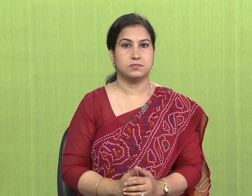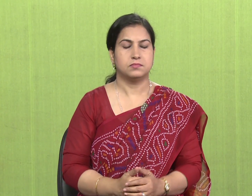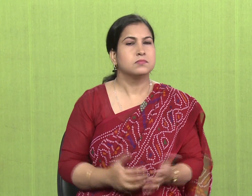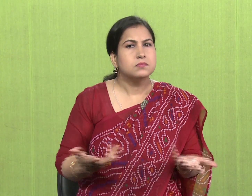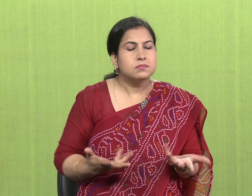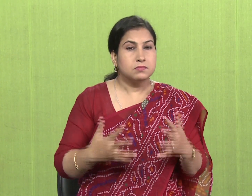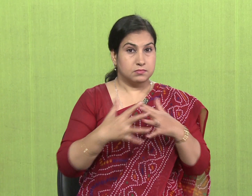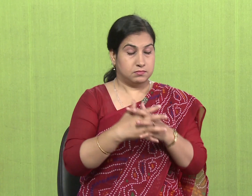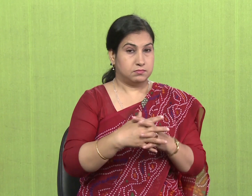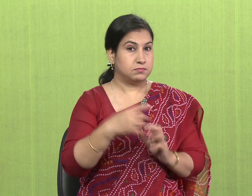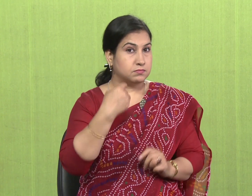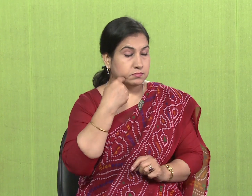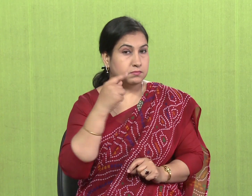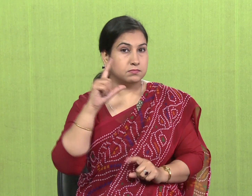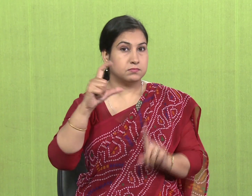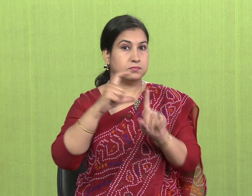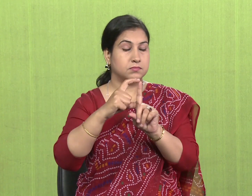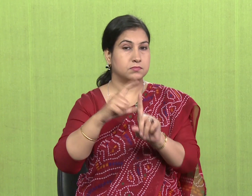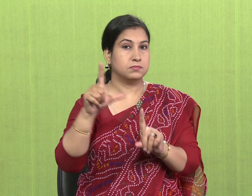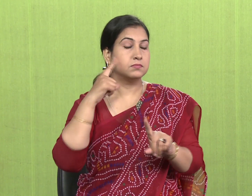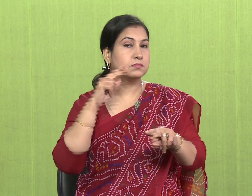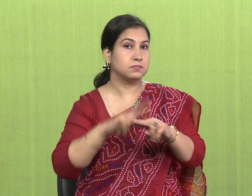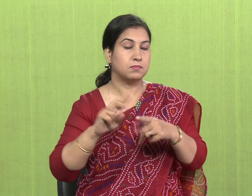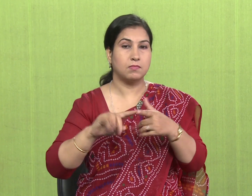Wildlife of India is a great natural heritage.